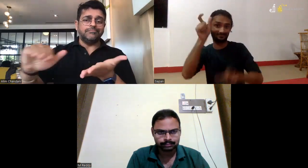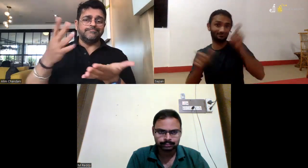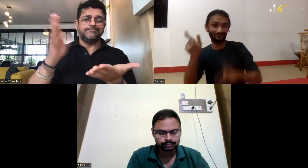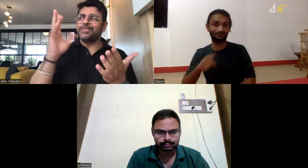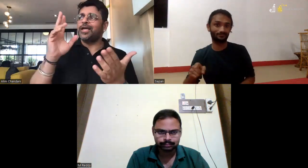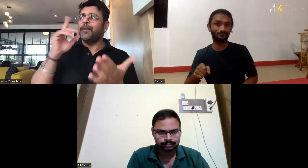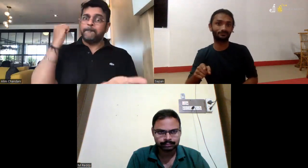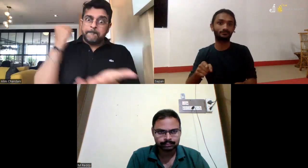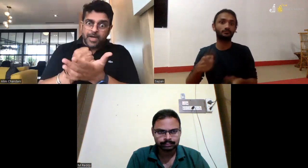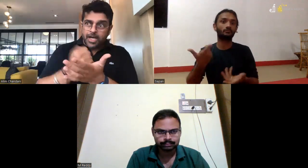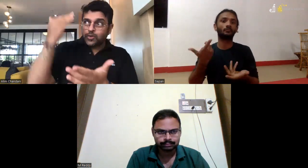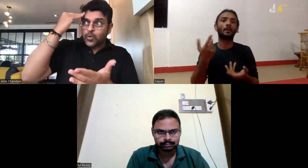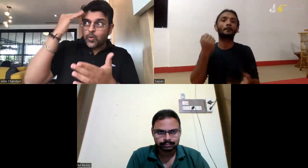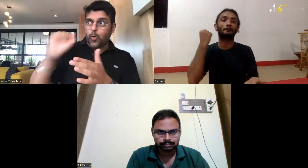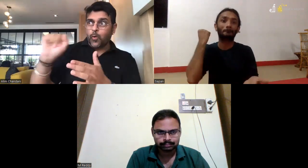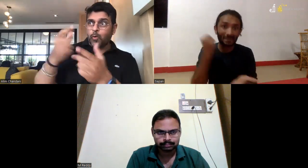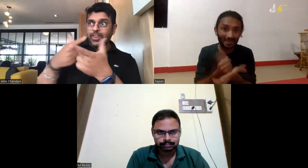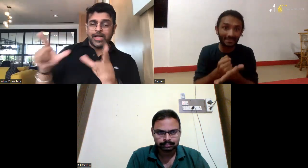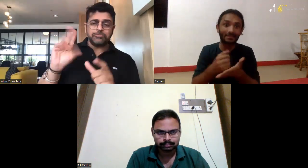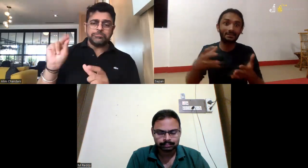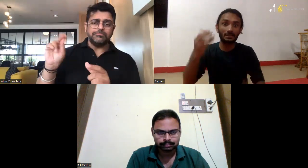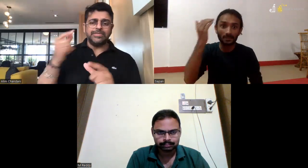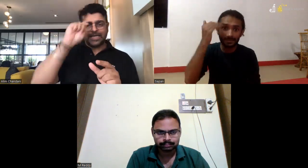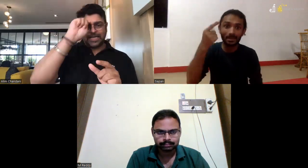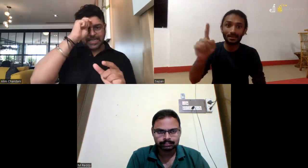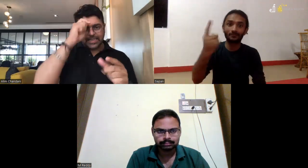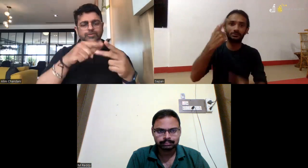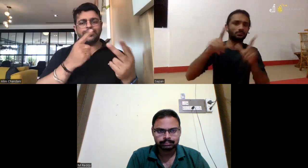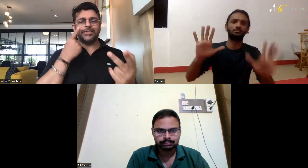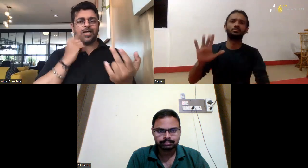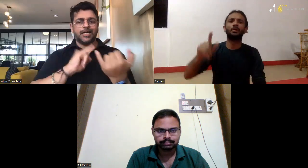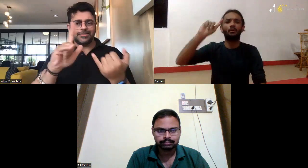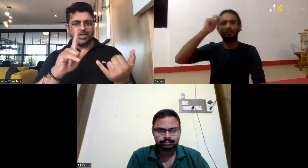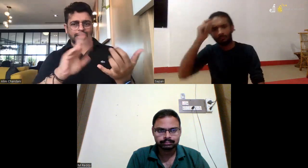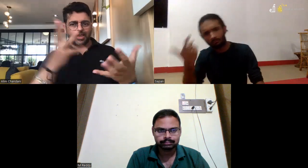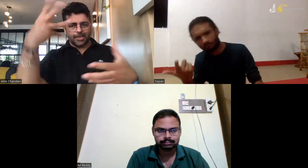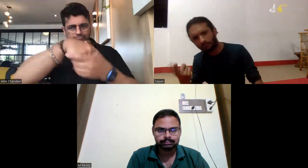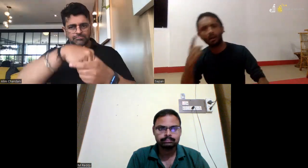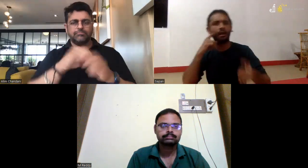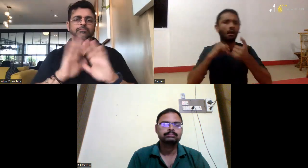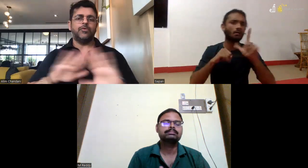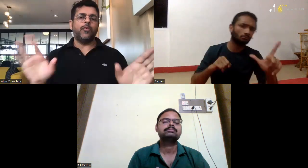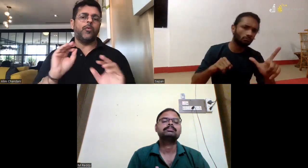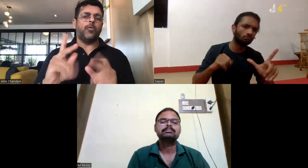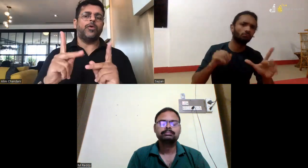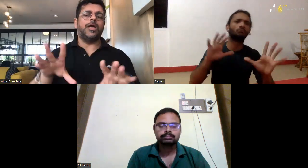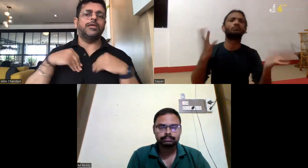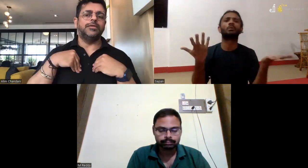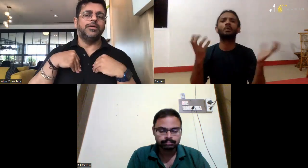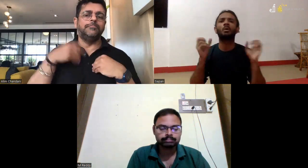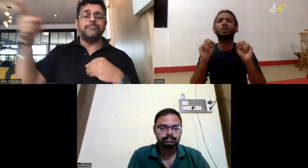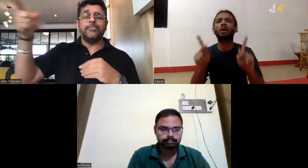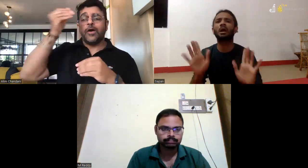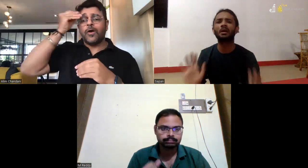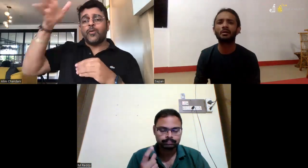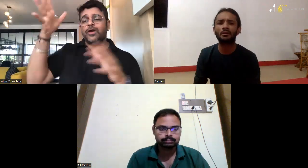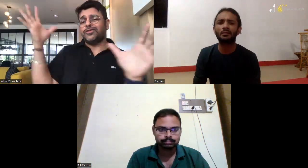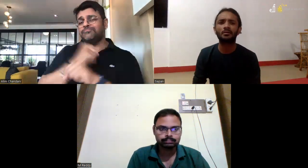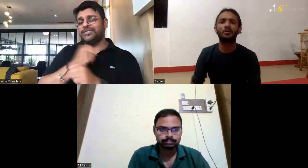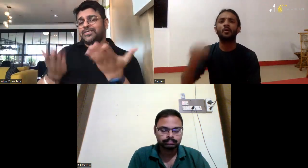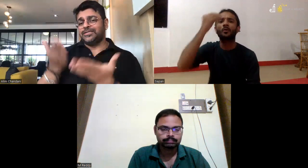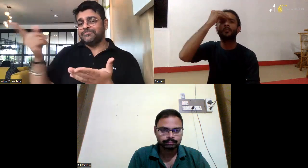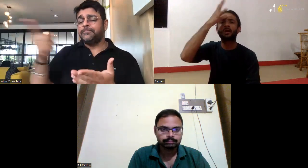the change. It's a slow change, but yeah, I know government have added the ISL as a subject. I know it will going